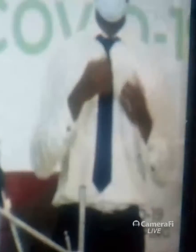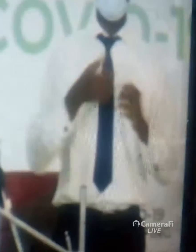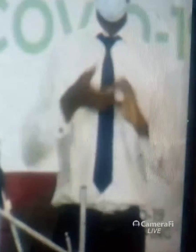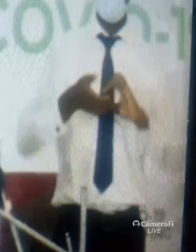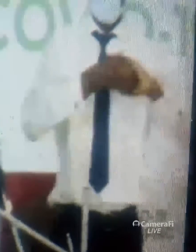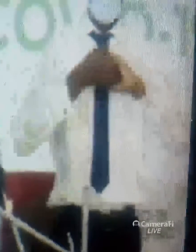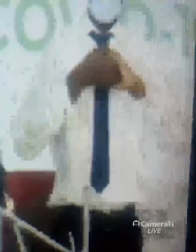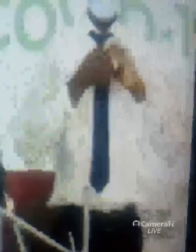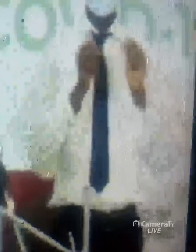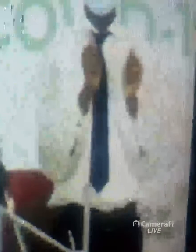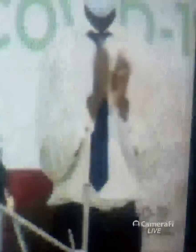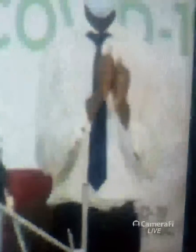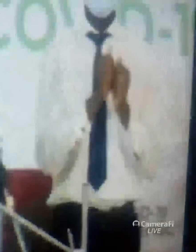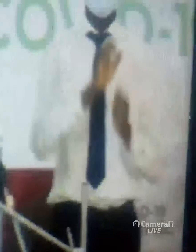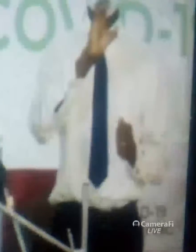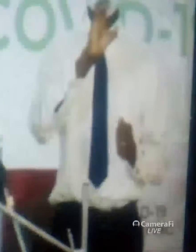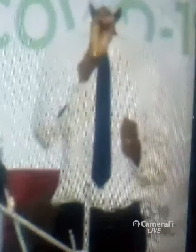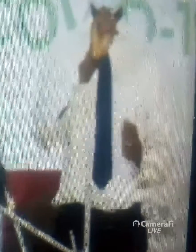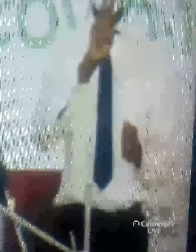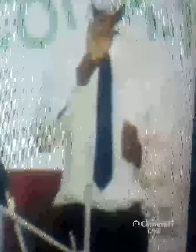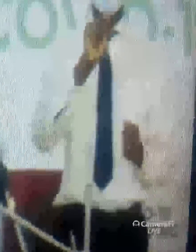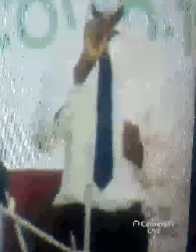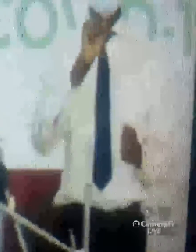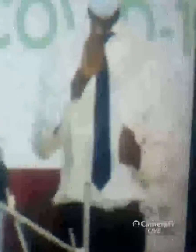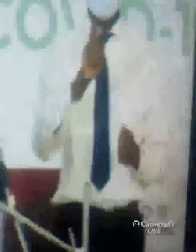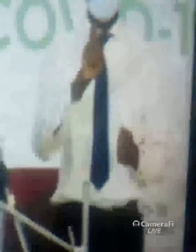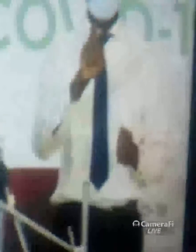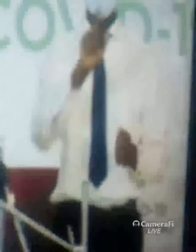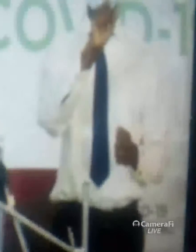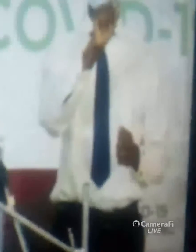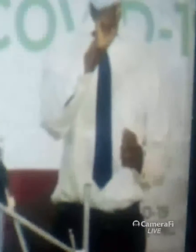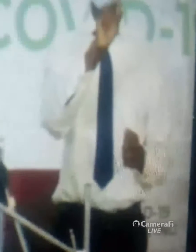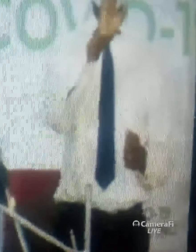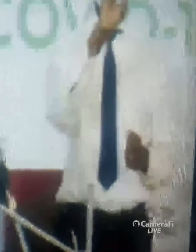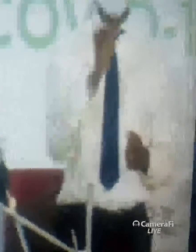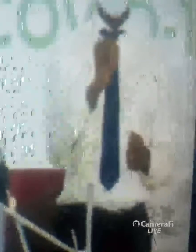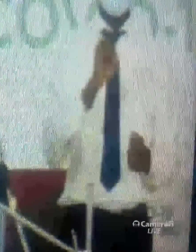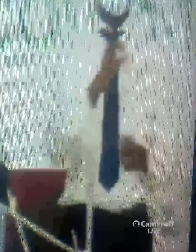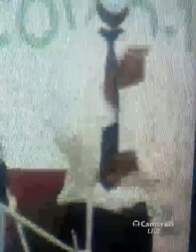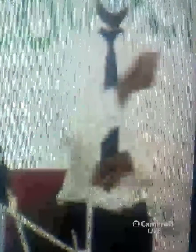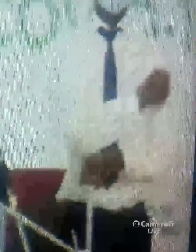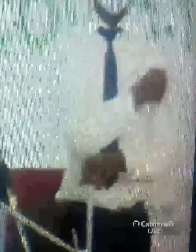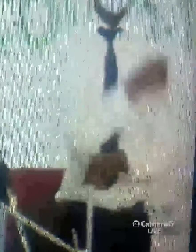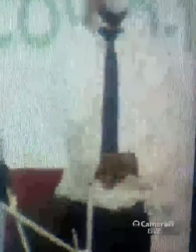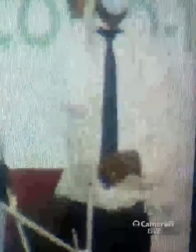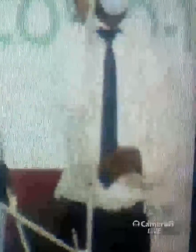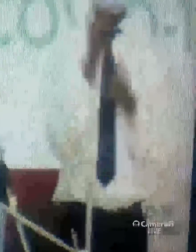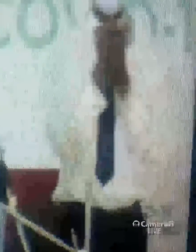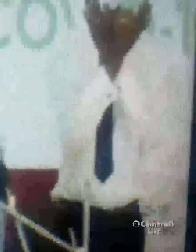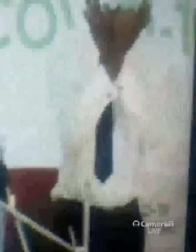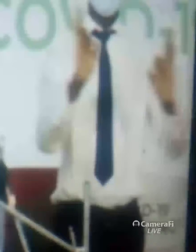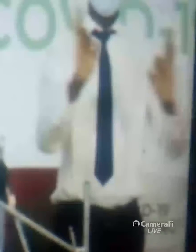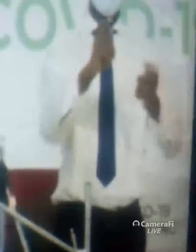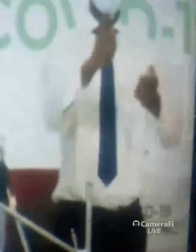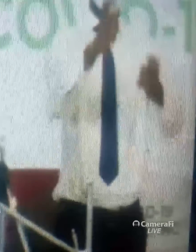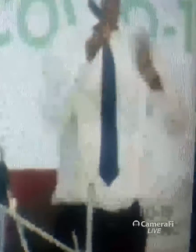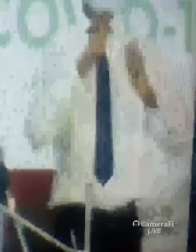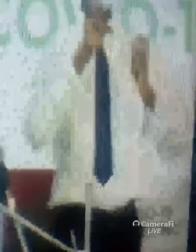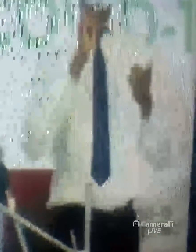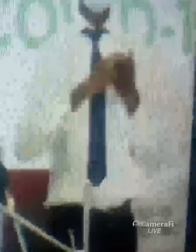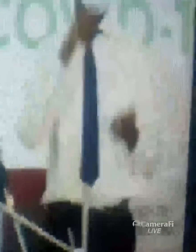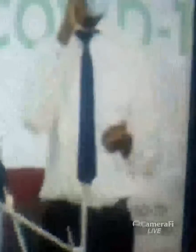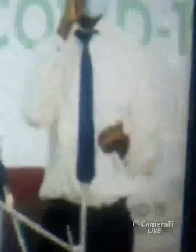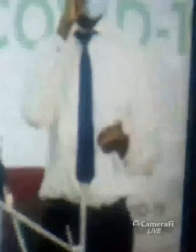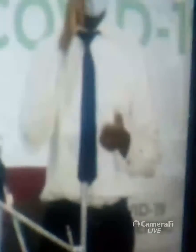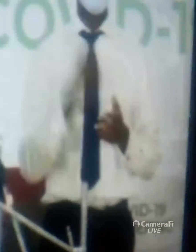facility, 20% out of the 70% of the vaccines will be given free of charge to Nigerians. So it's